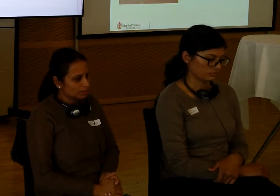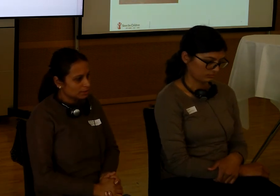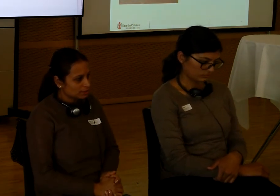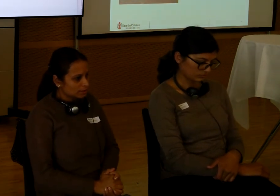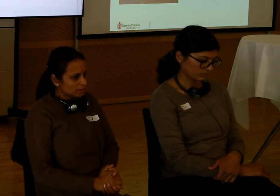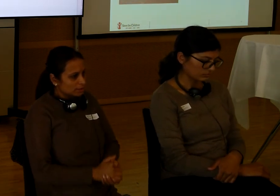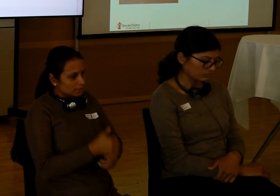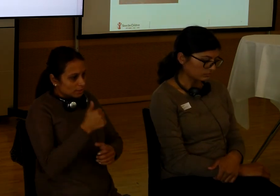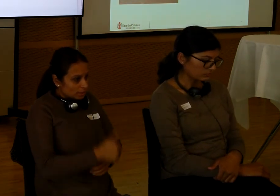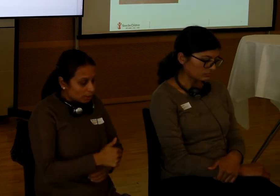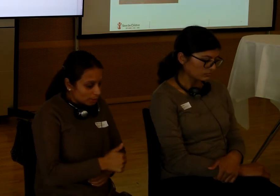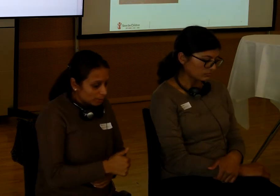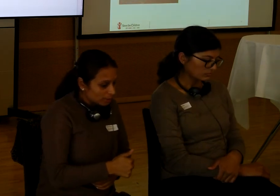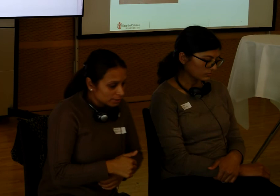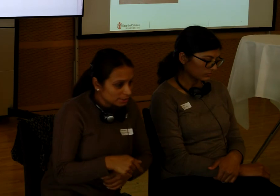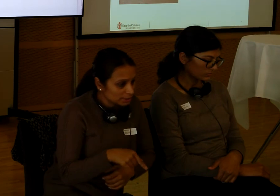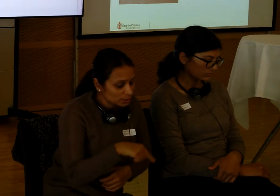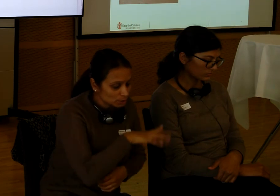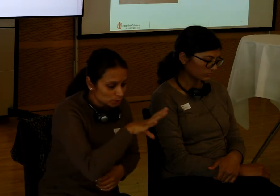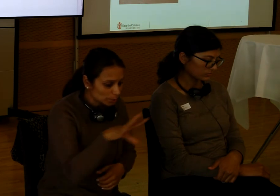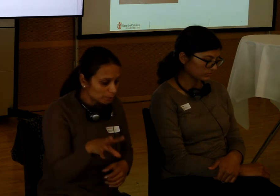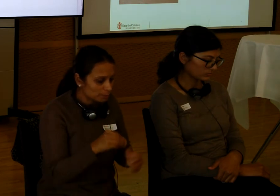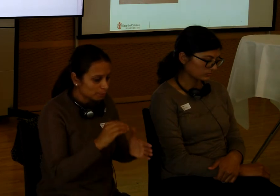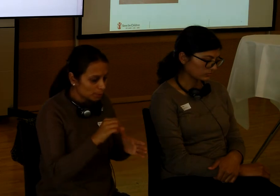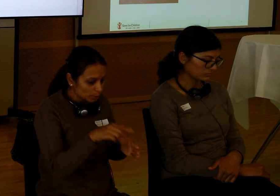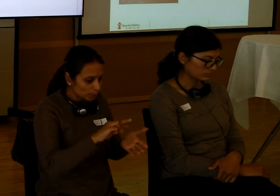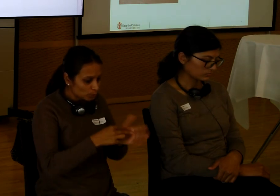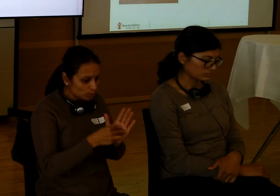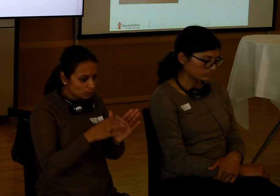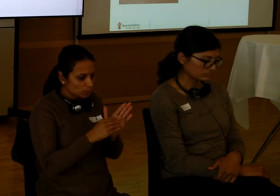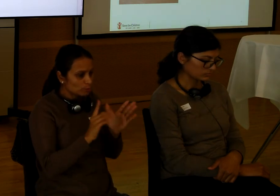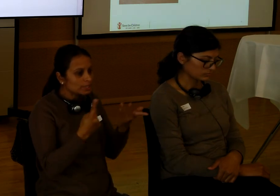So what were key lessons learned from this project?